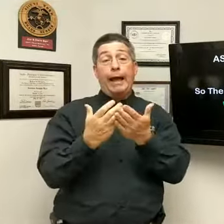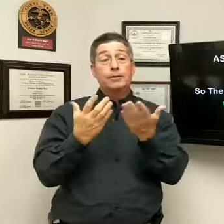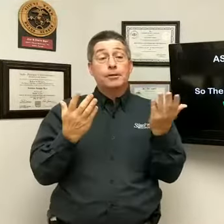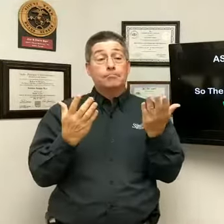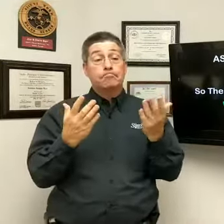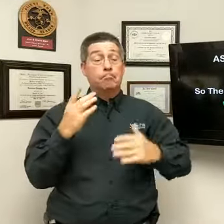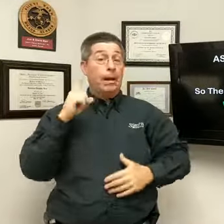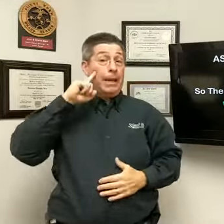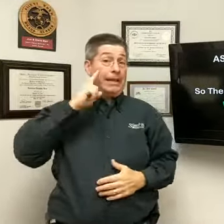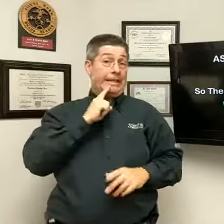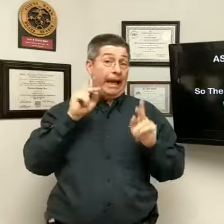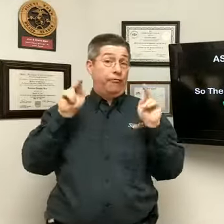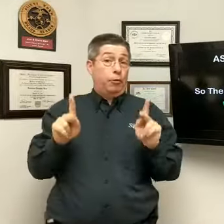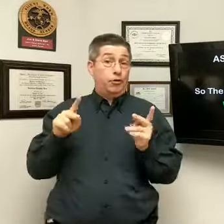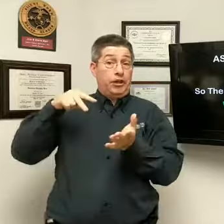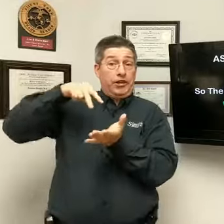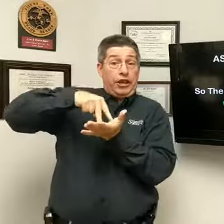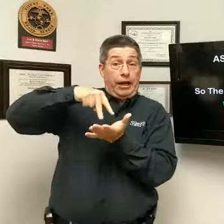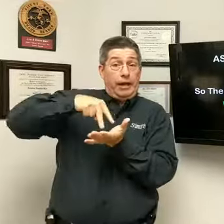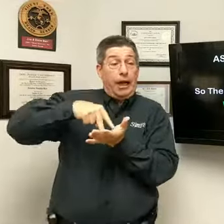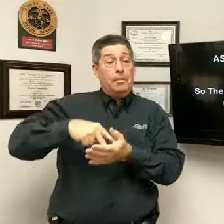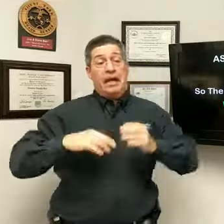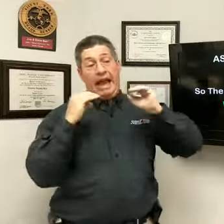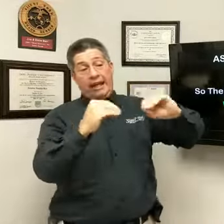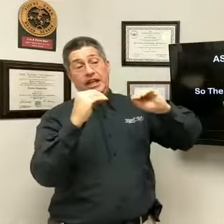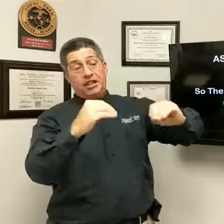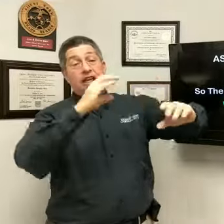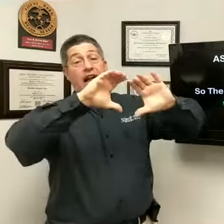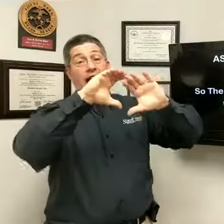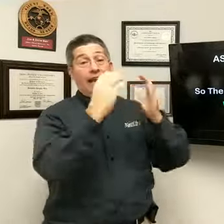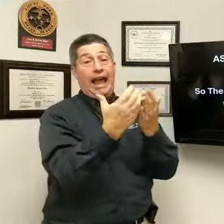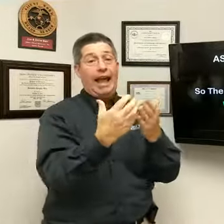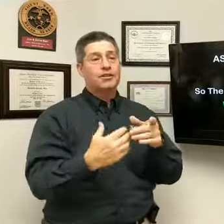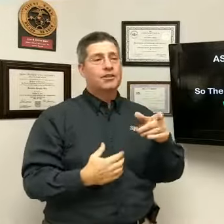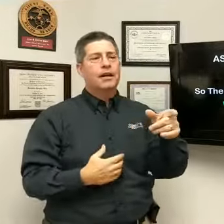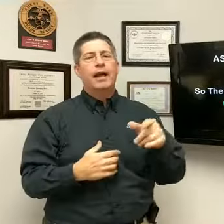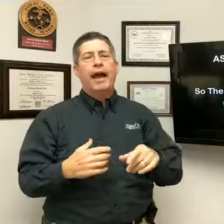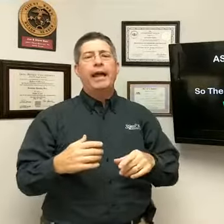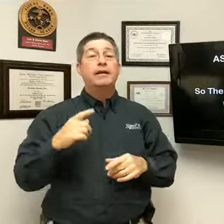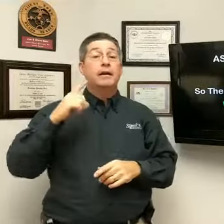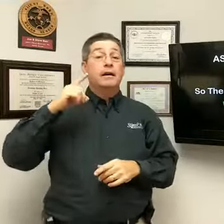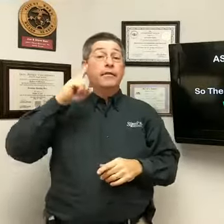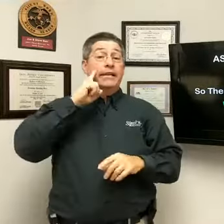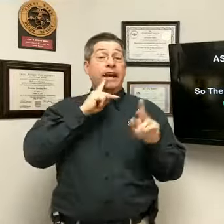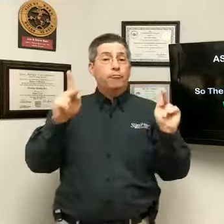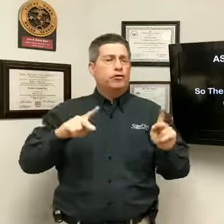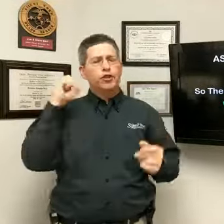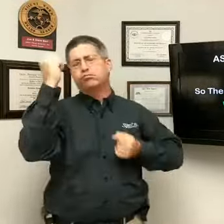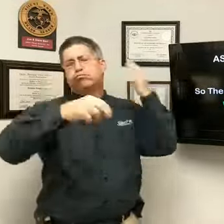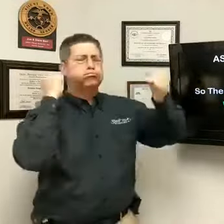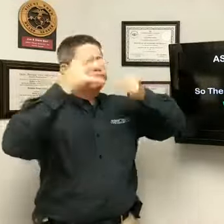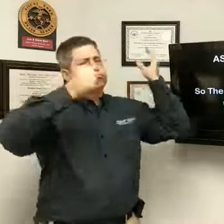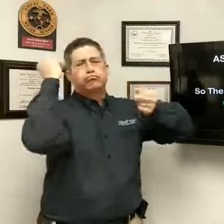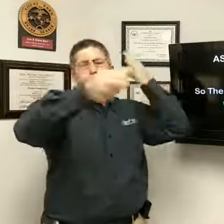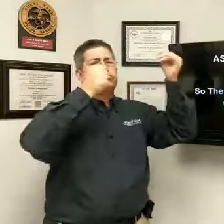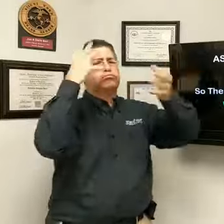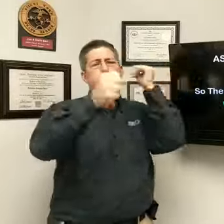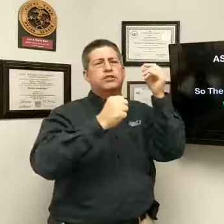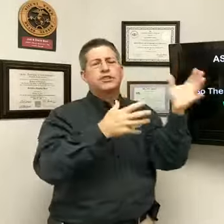class. Maybe a deaf person is standing up and teaching a class, and the deaf person just